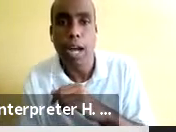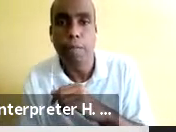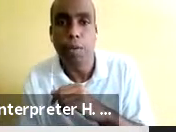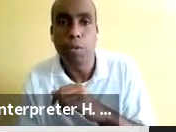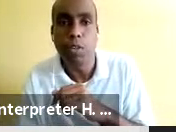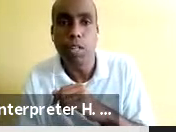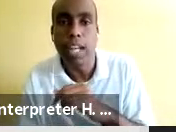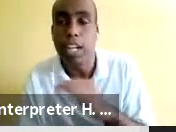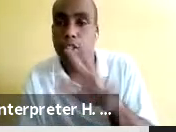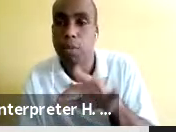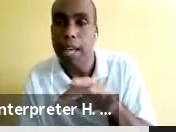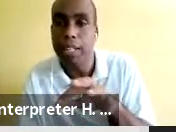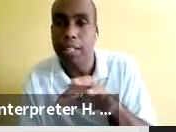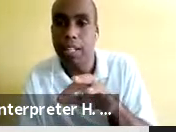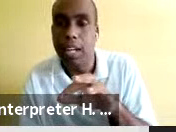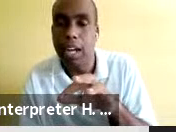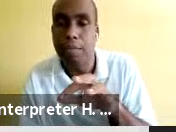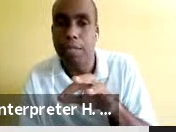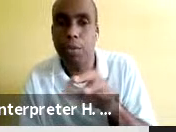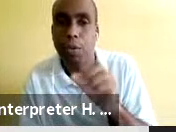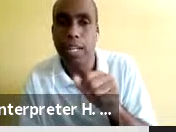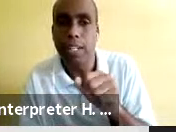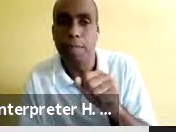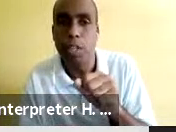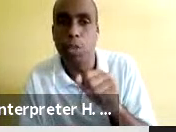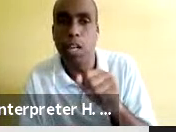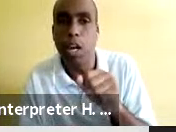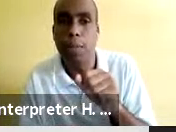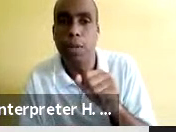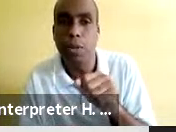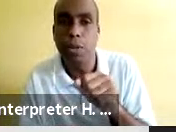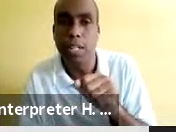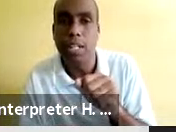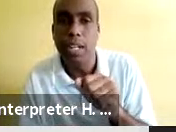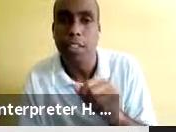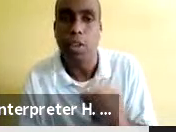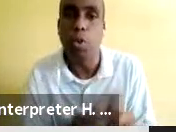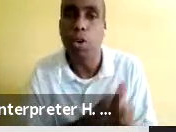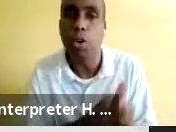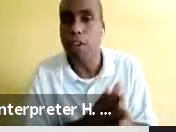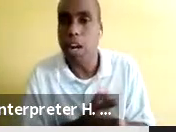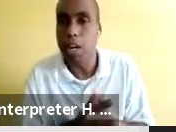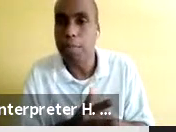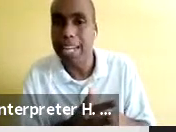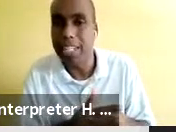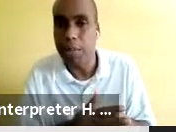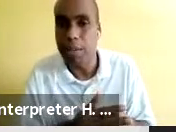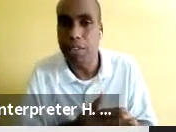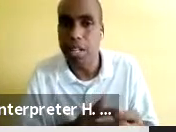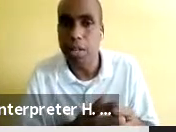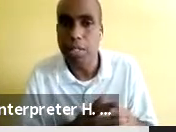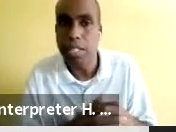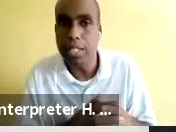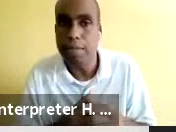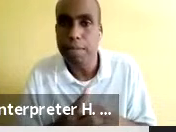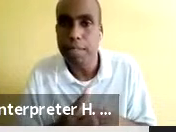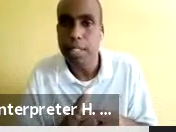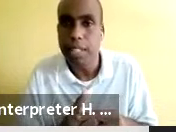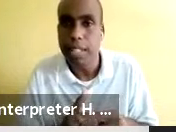So, can you just remind me when you will upload the Google form that needs to be filled